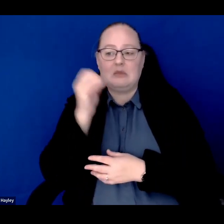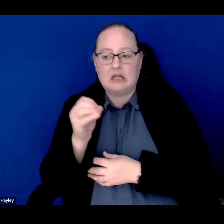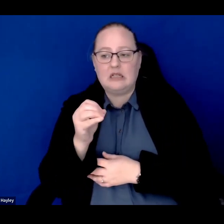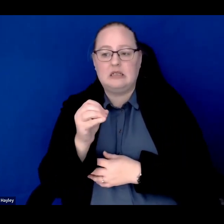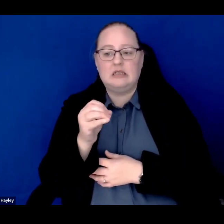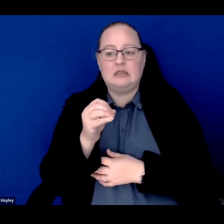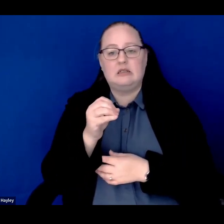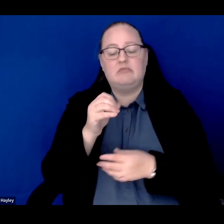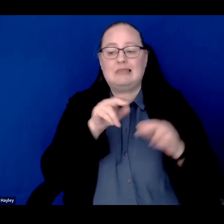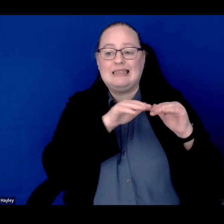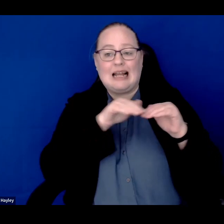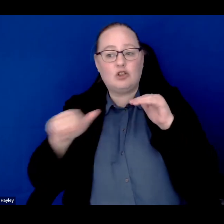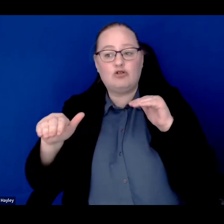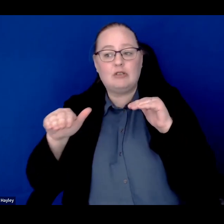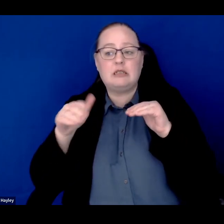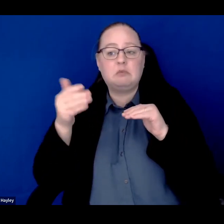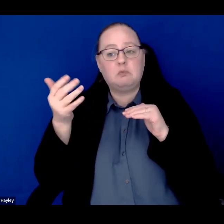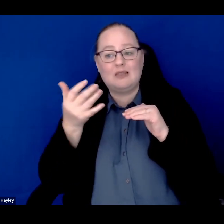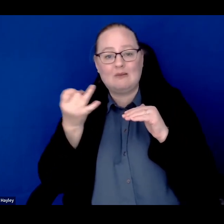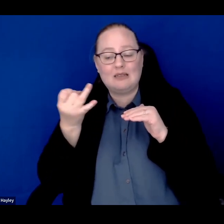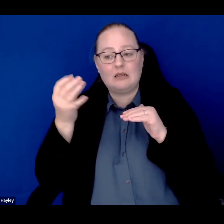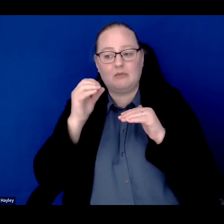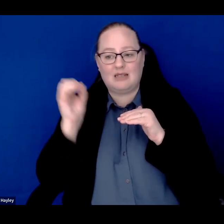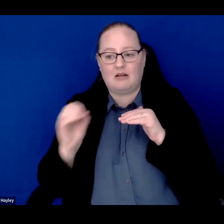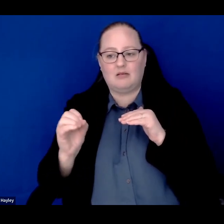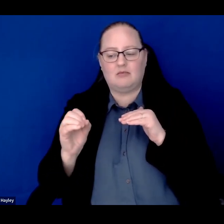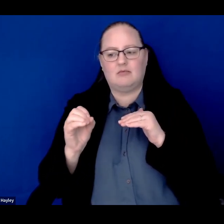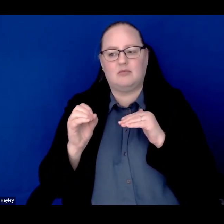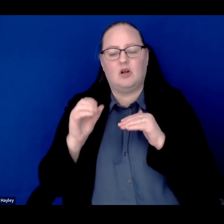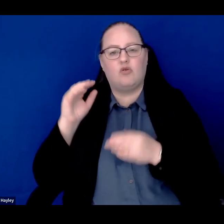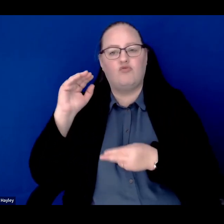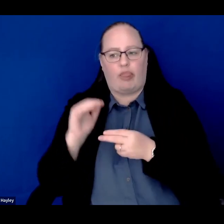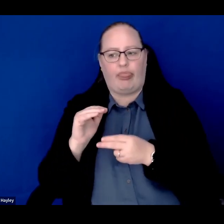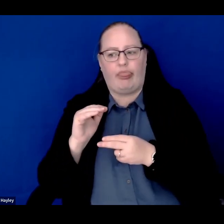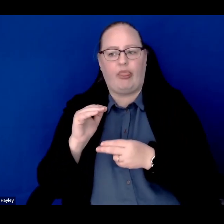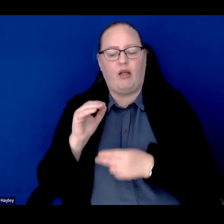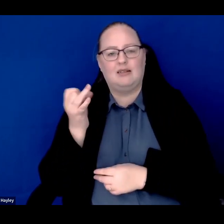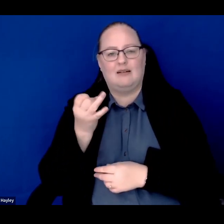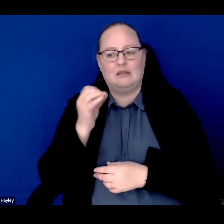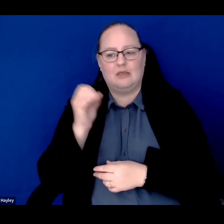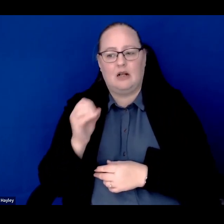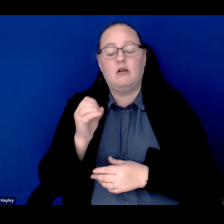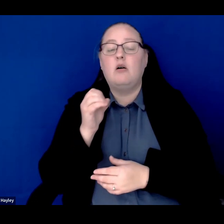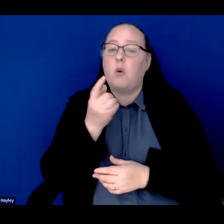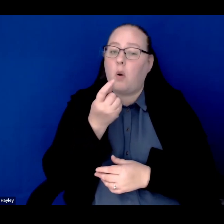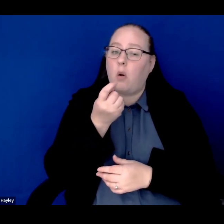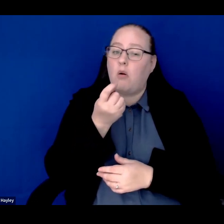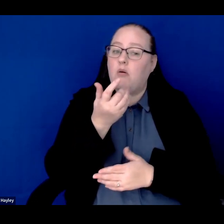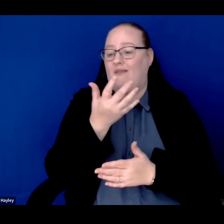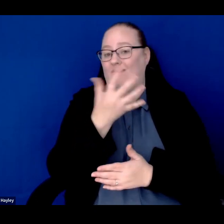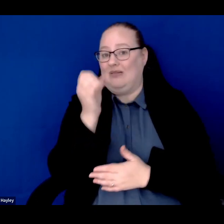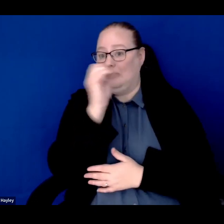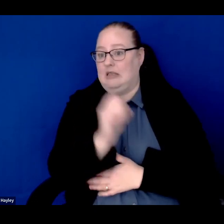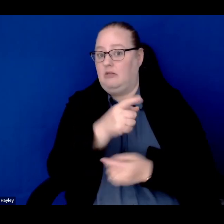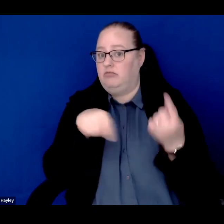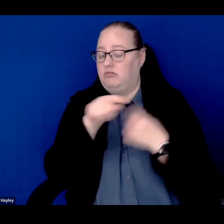room, believing at this moment in time that a collapse is the most likely pathway. So that is, I mean,